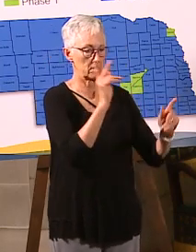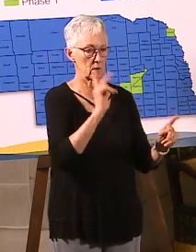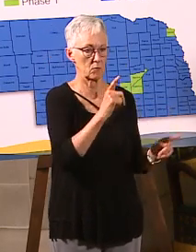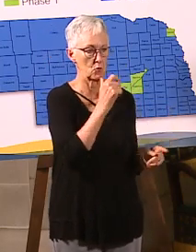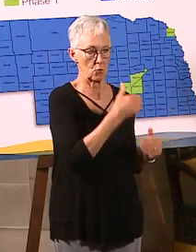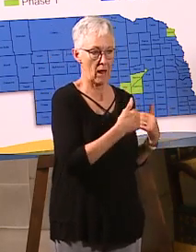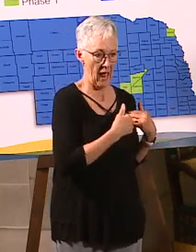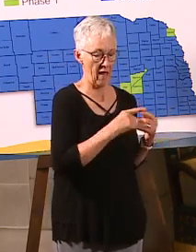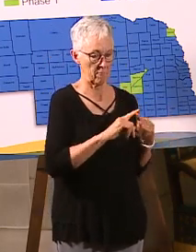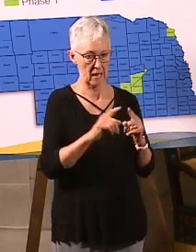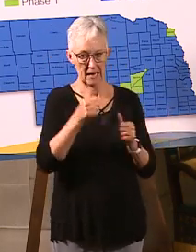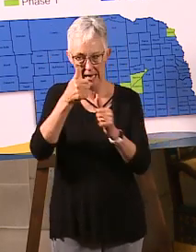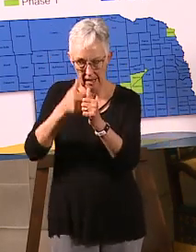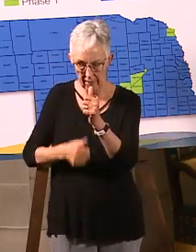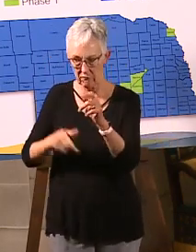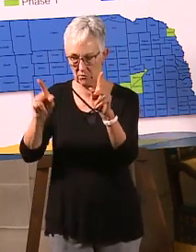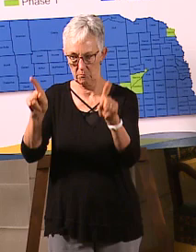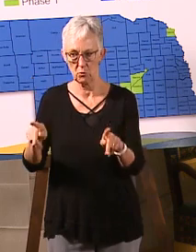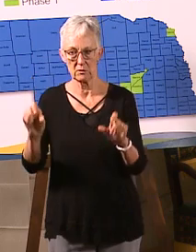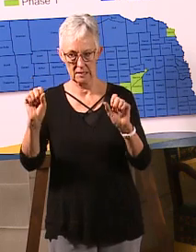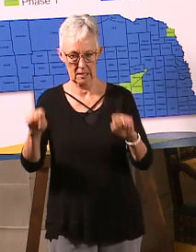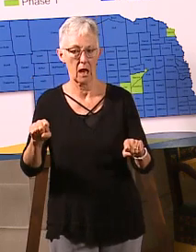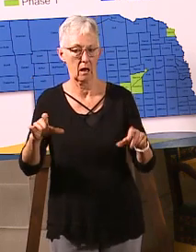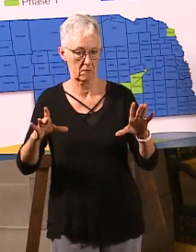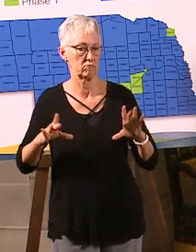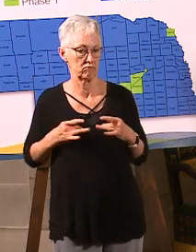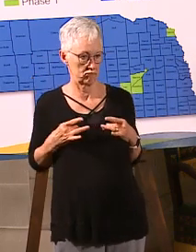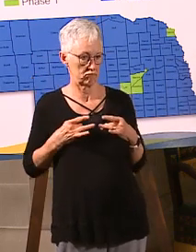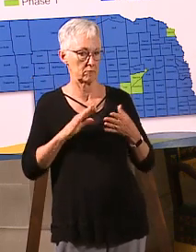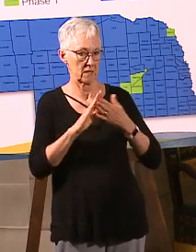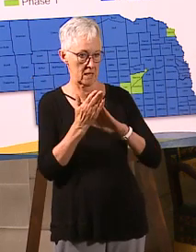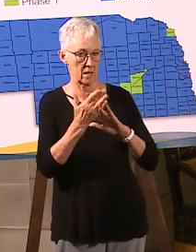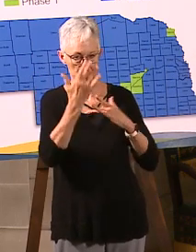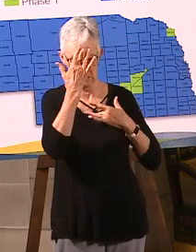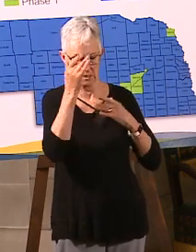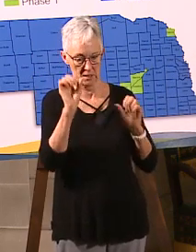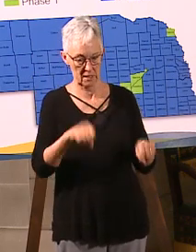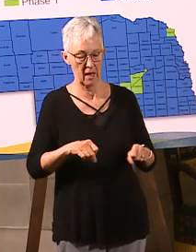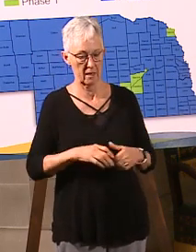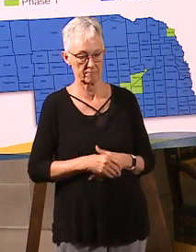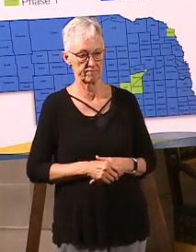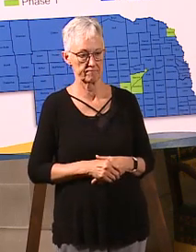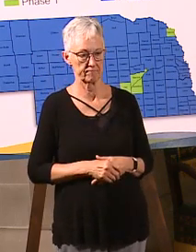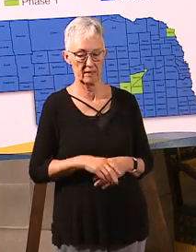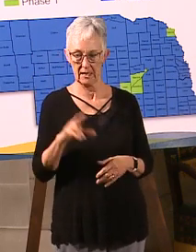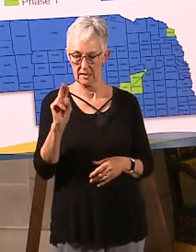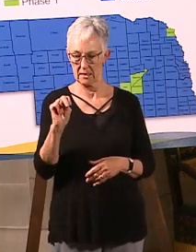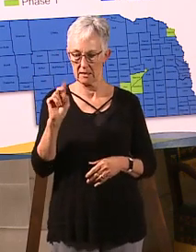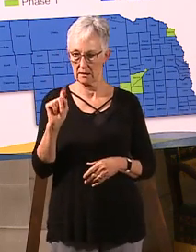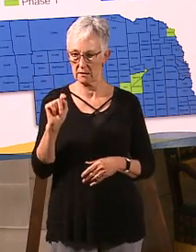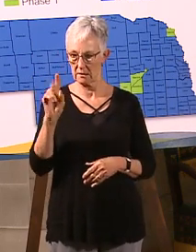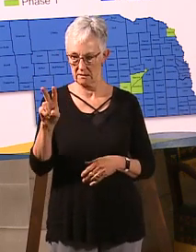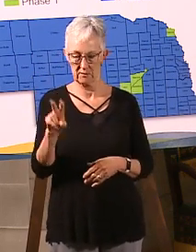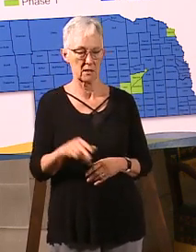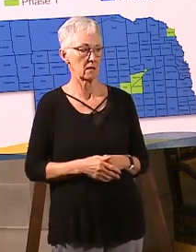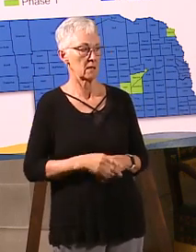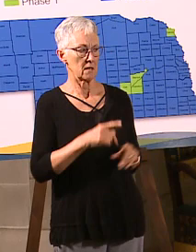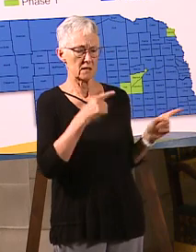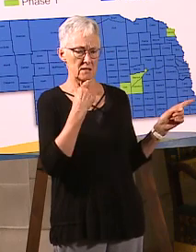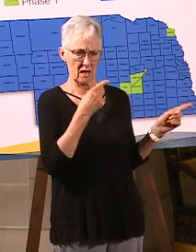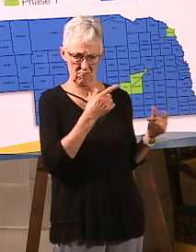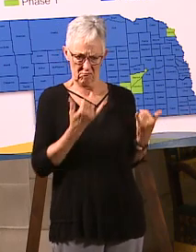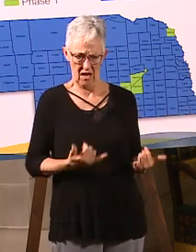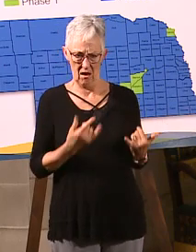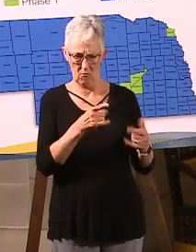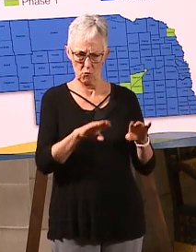to it as well. So now we'll get into those questions. Sarah Kirkley, NTV, with services like facials allowed under